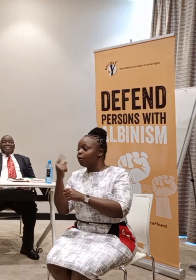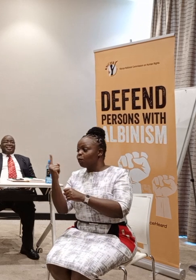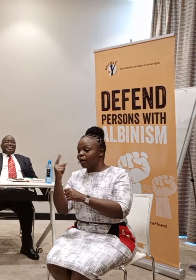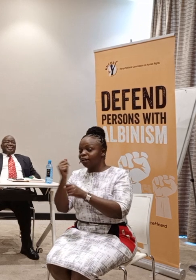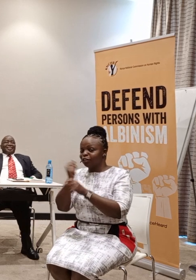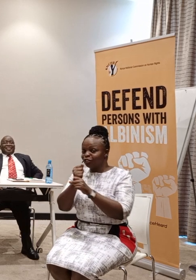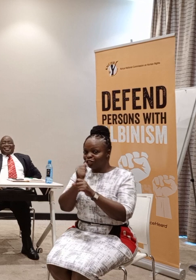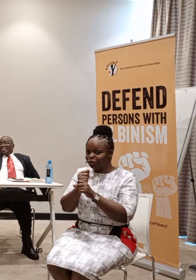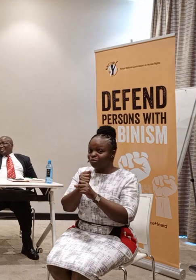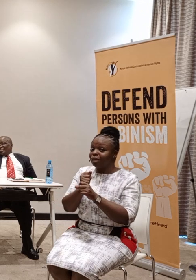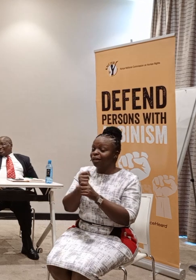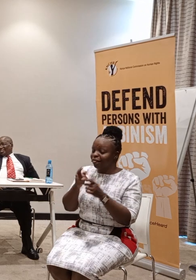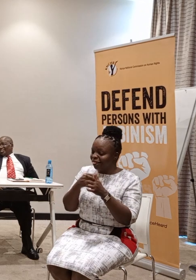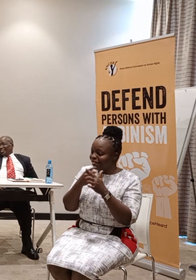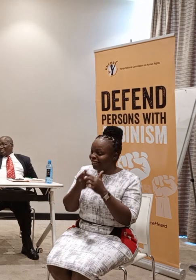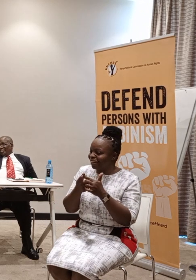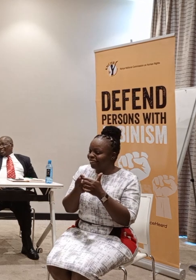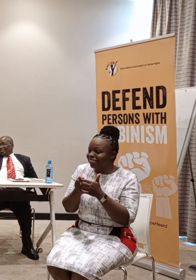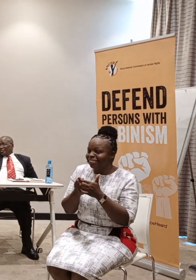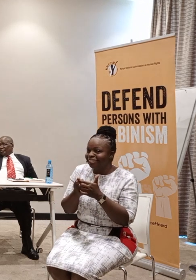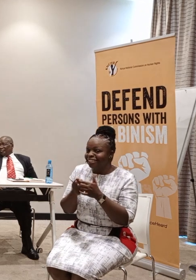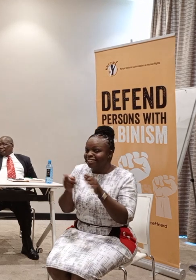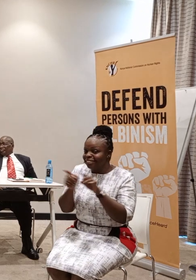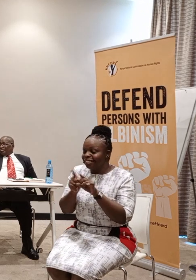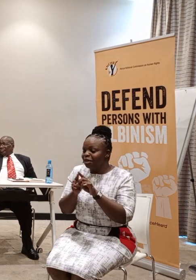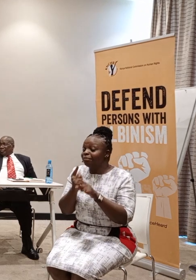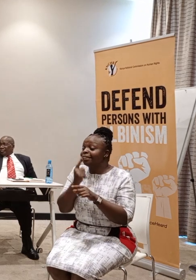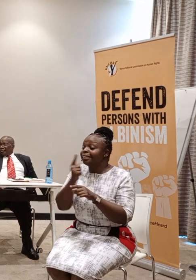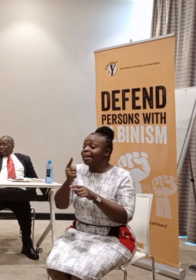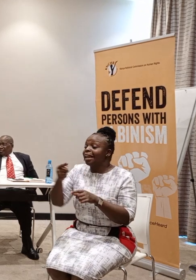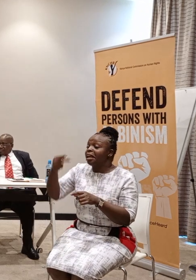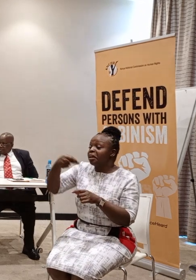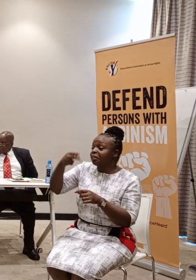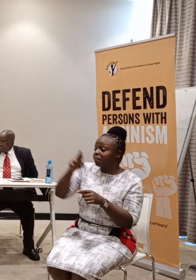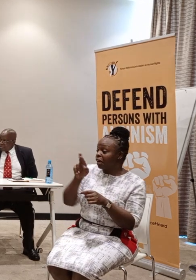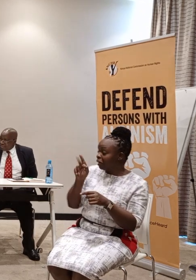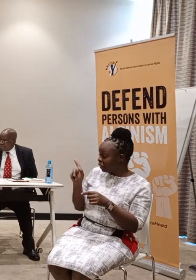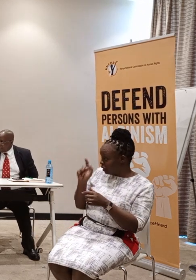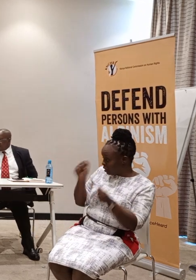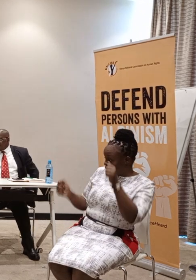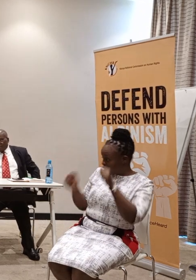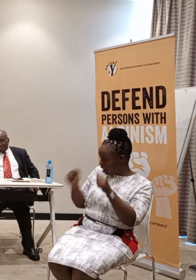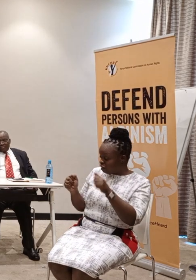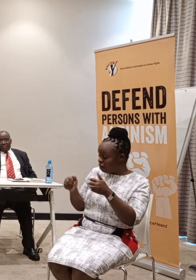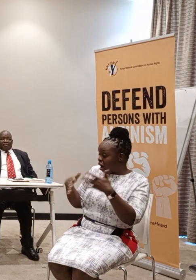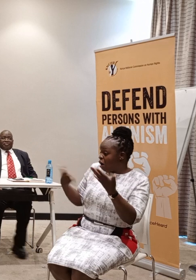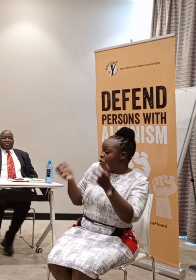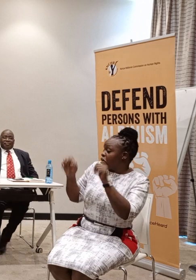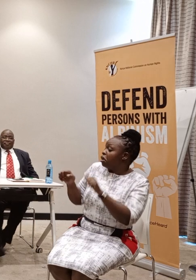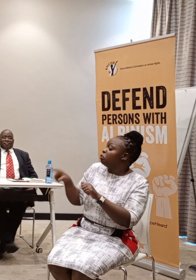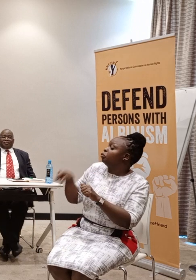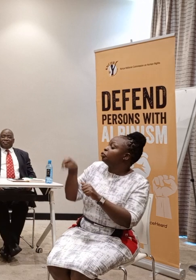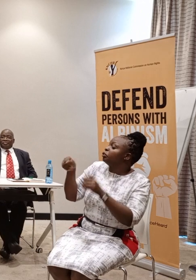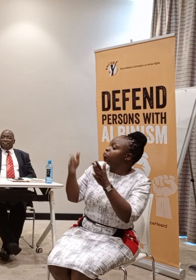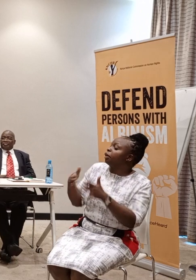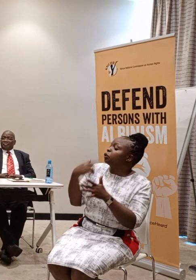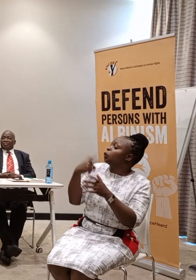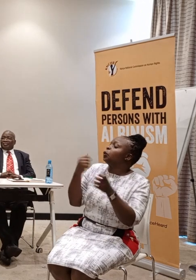Oh my God. And they were even telling each other that I drive. How can you elect someone who drives?